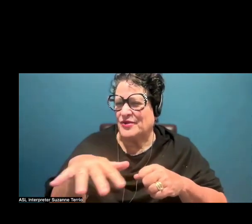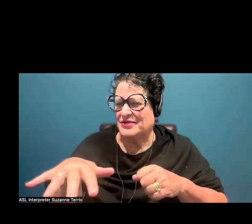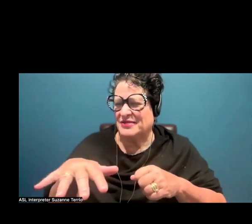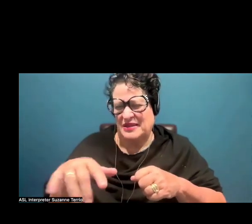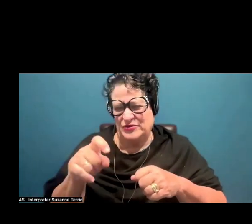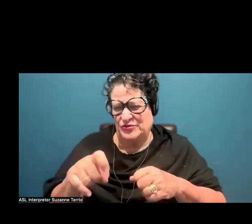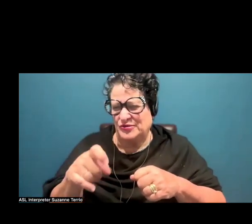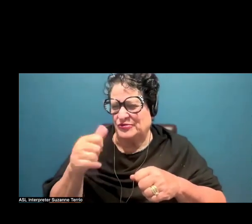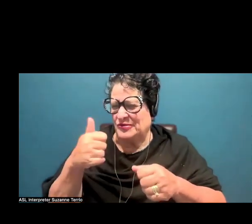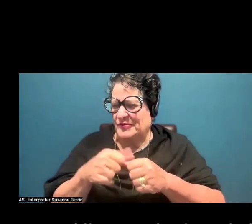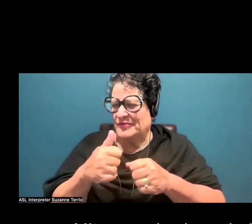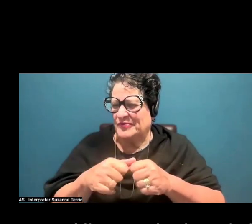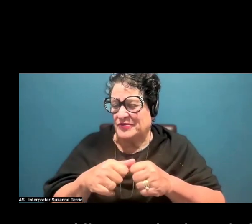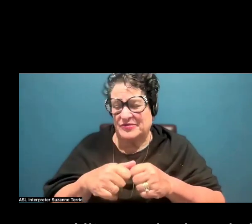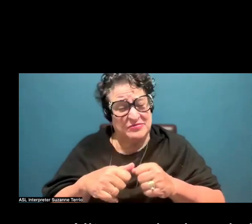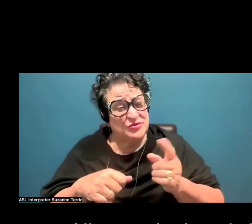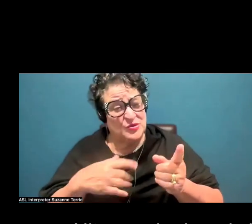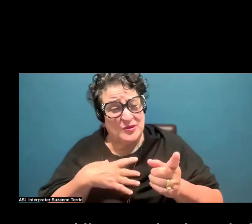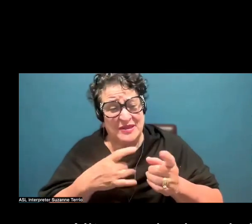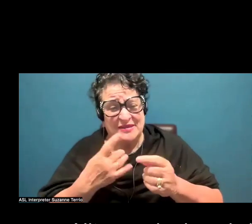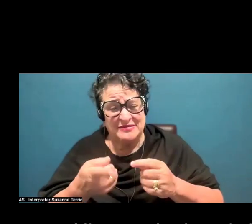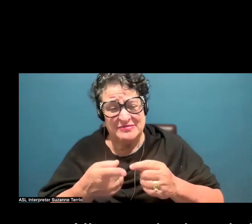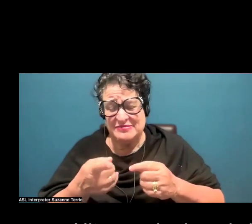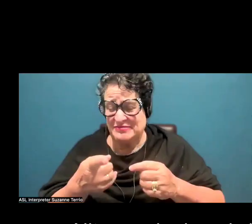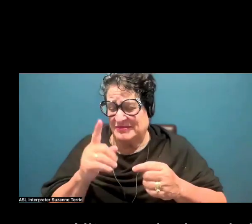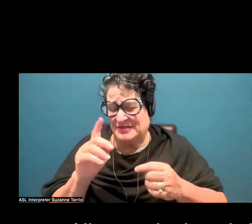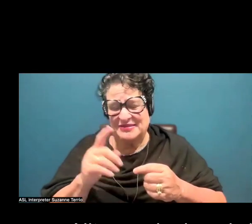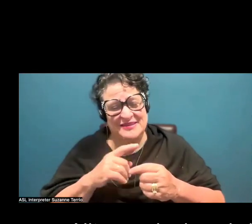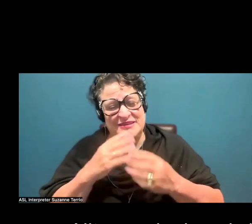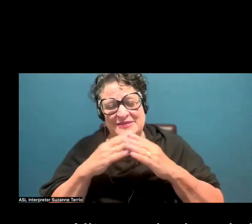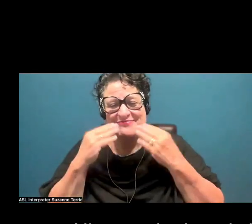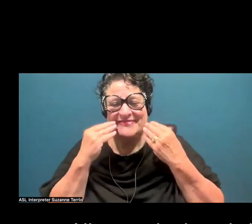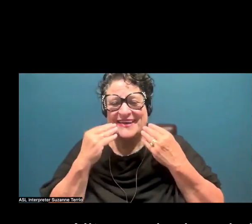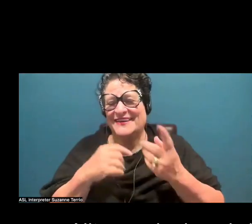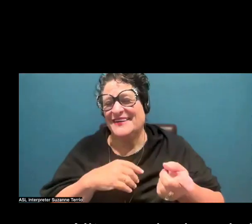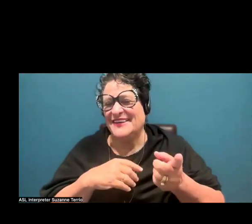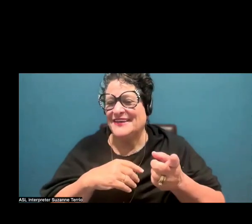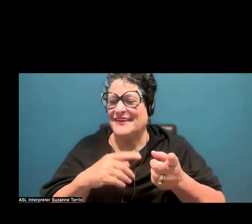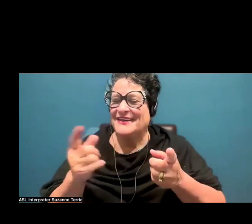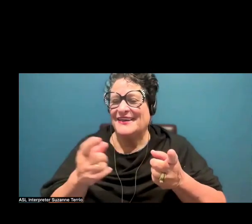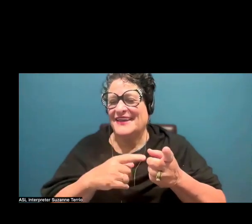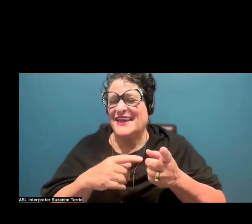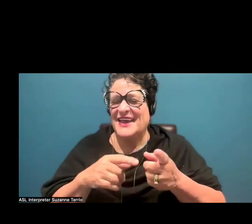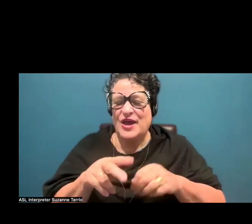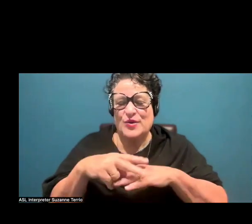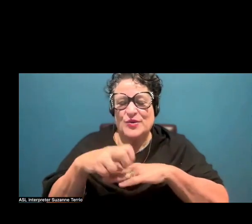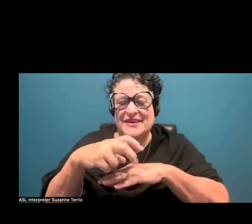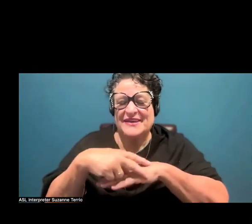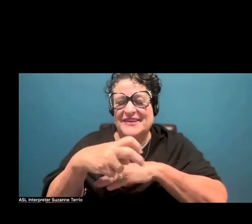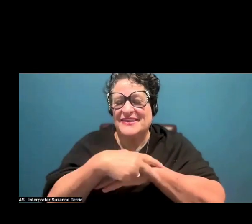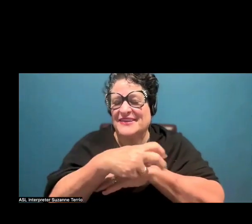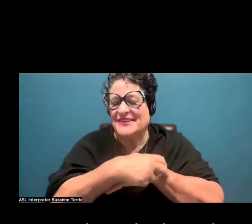remembered. Do you like it? Nitsos asked, and she turned to see him smiling eagerly, a wind-up cricket sputtering in the palm of his